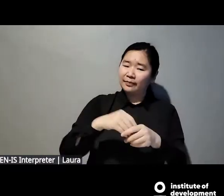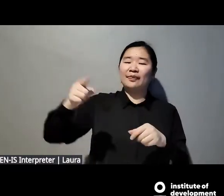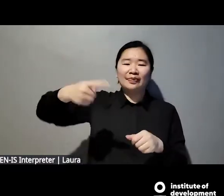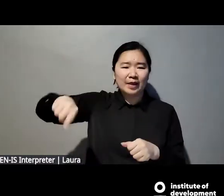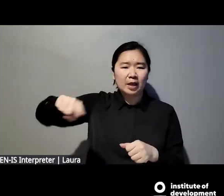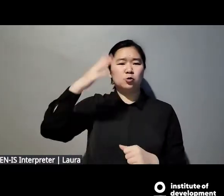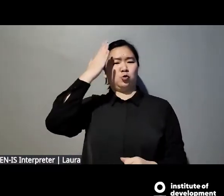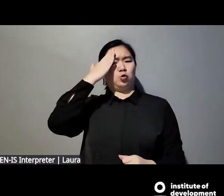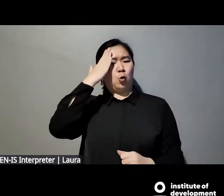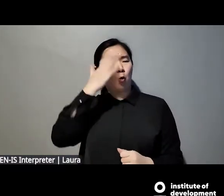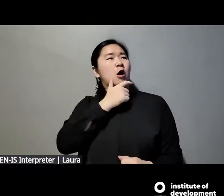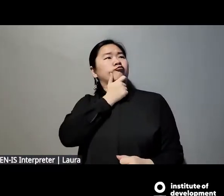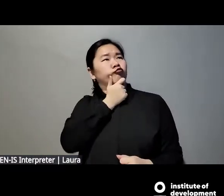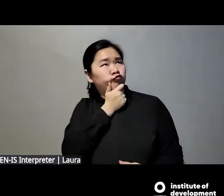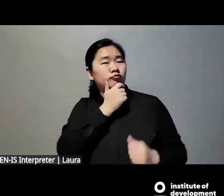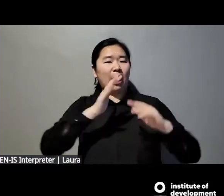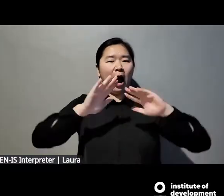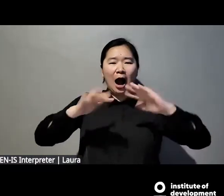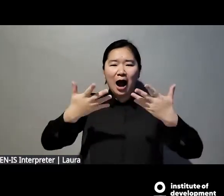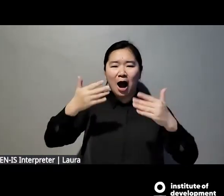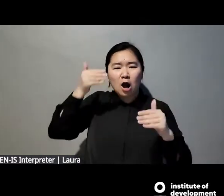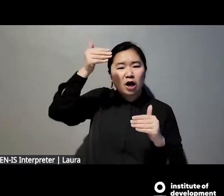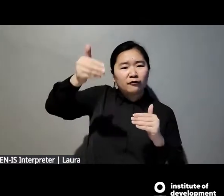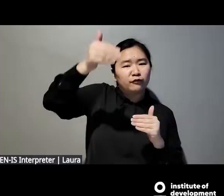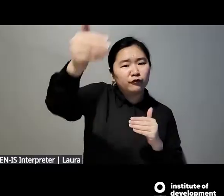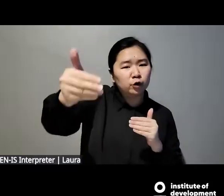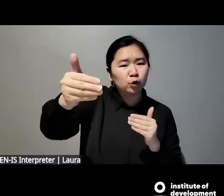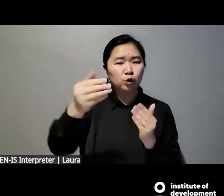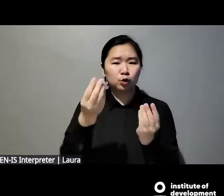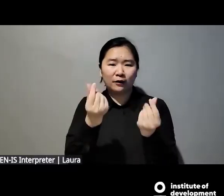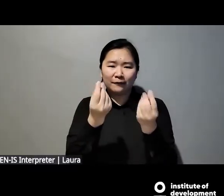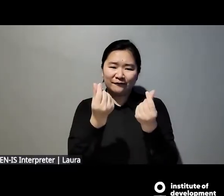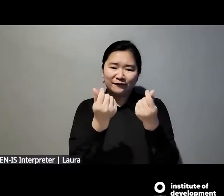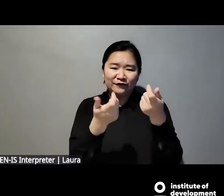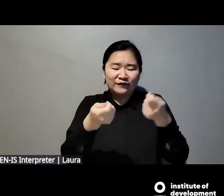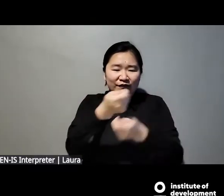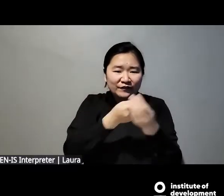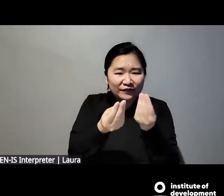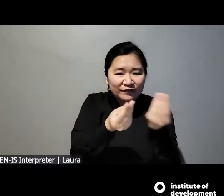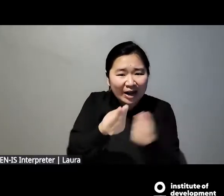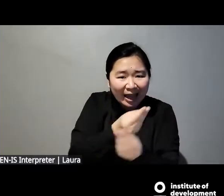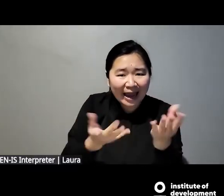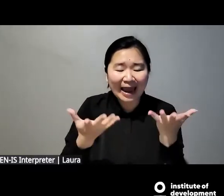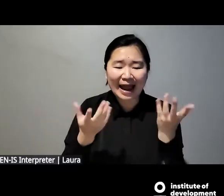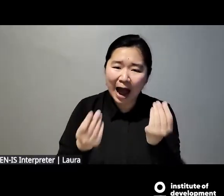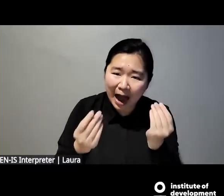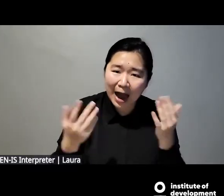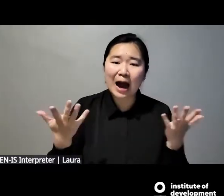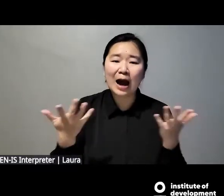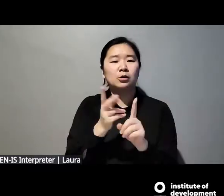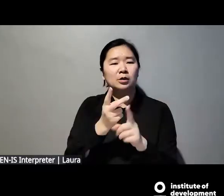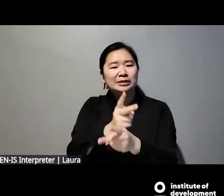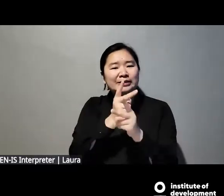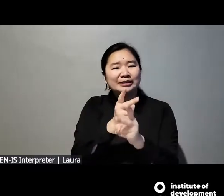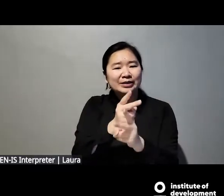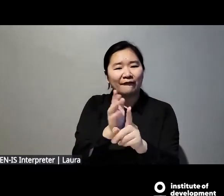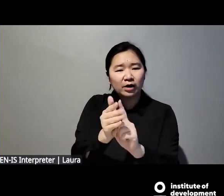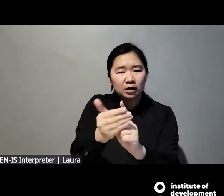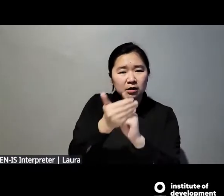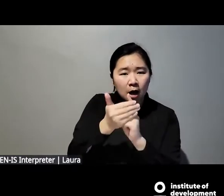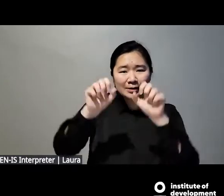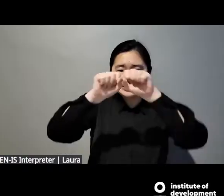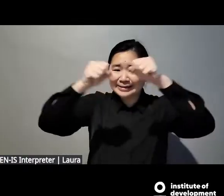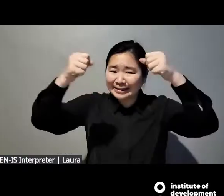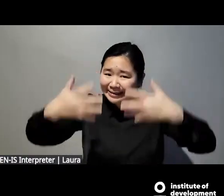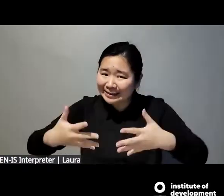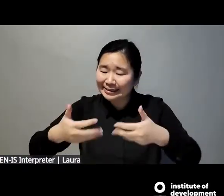projects and engage in safeguarding cases. It can be quite